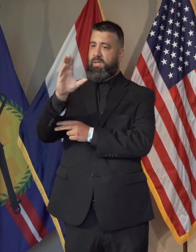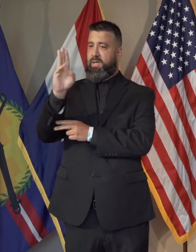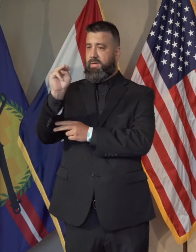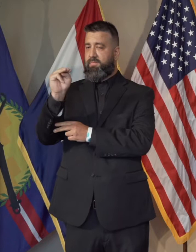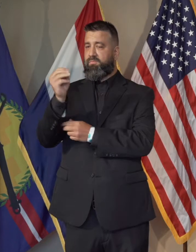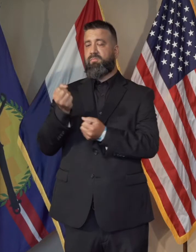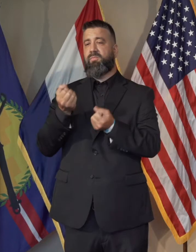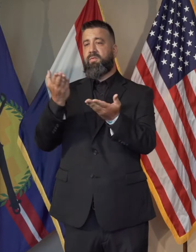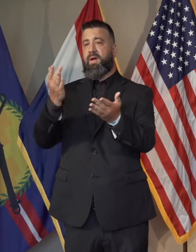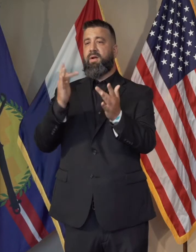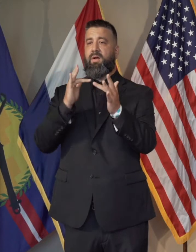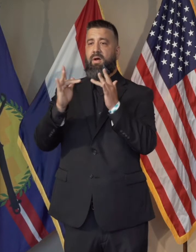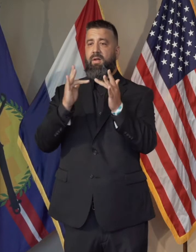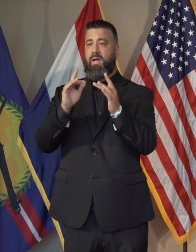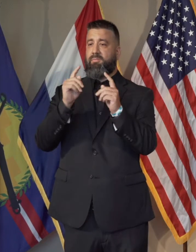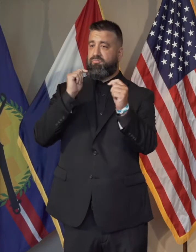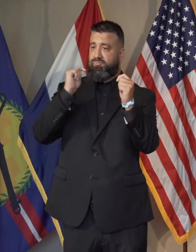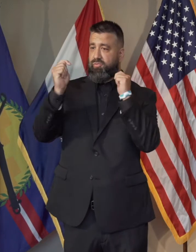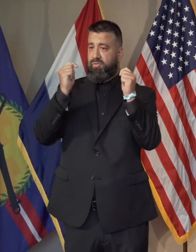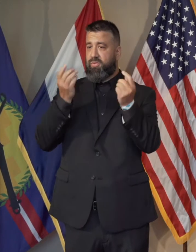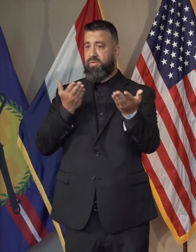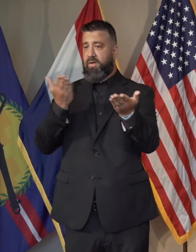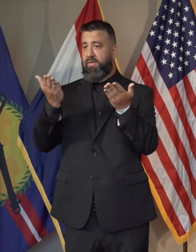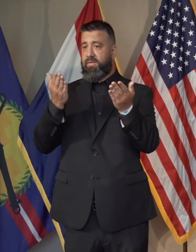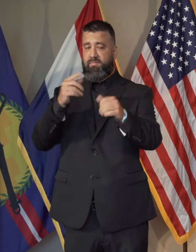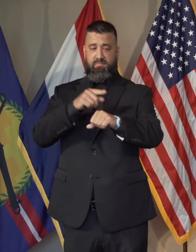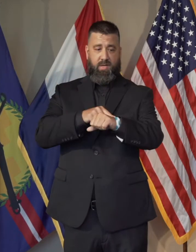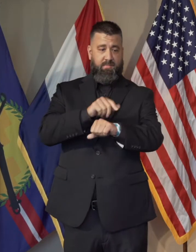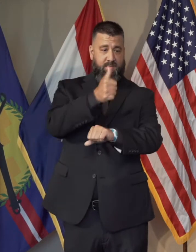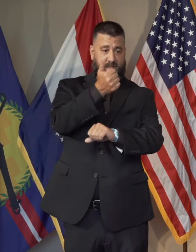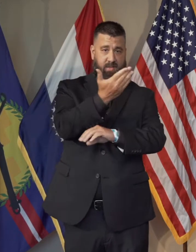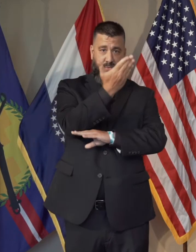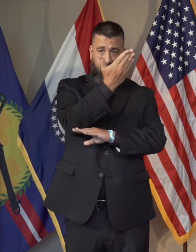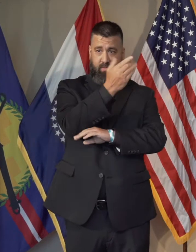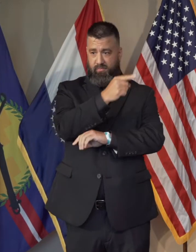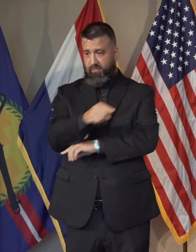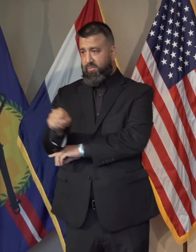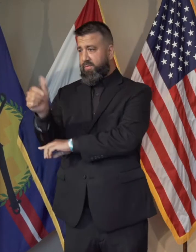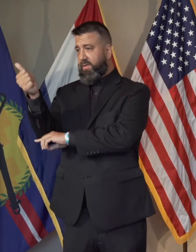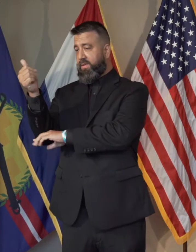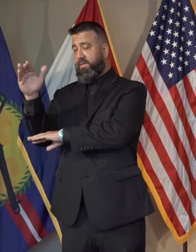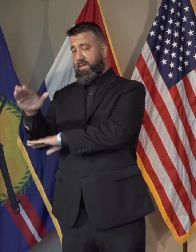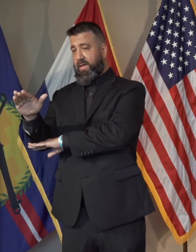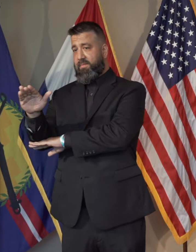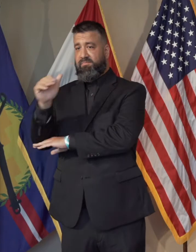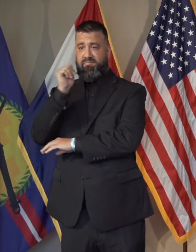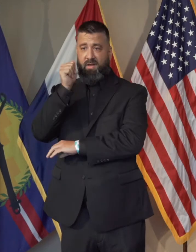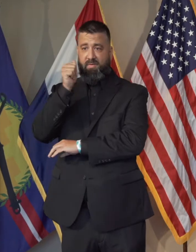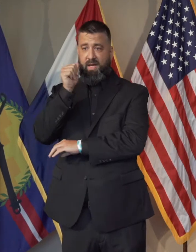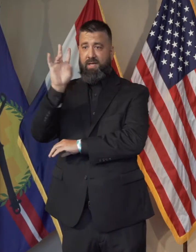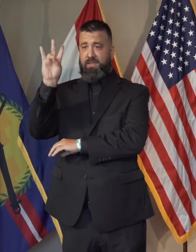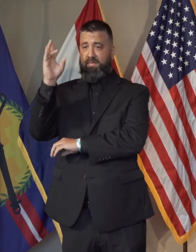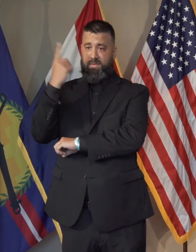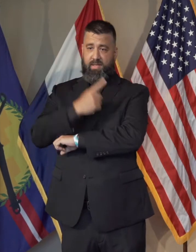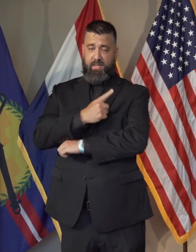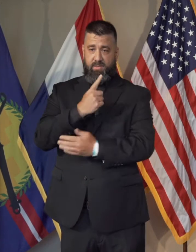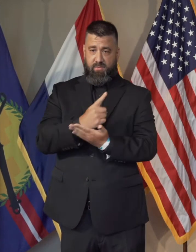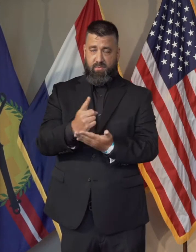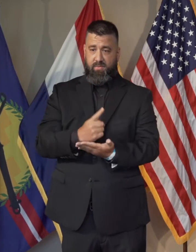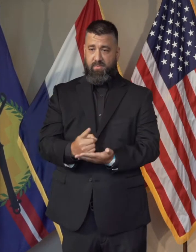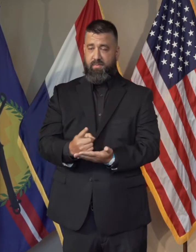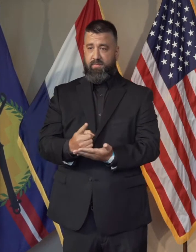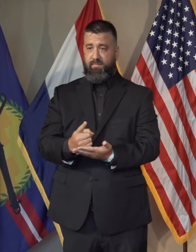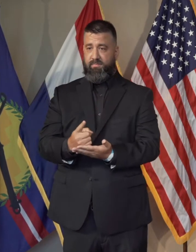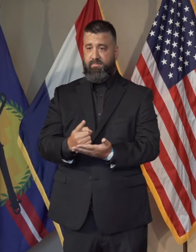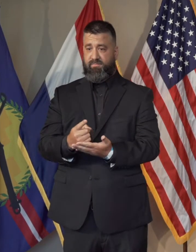online tutoring services from 10 a.m. to 10 p.m. 7 days a week. And Tutor.com services cover more than